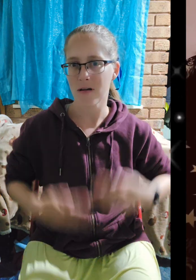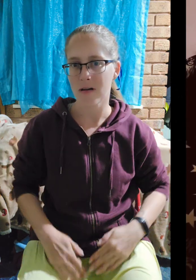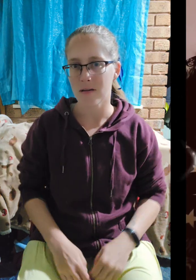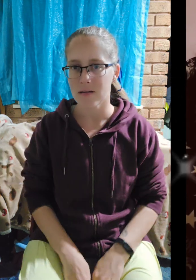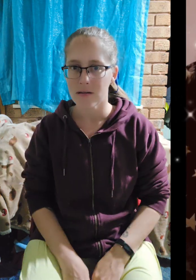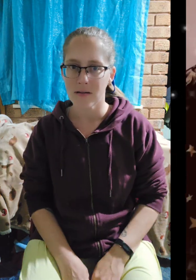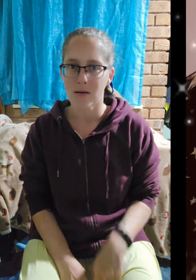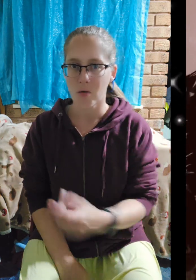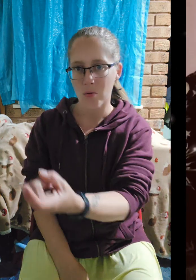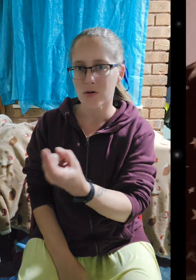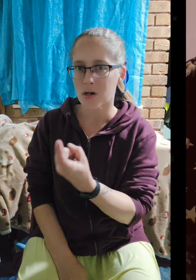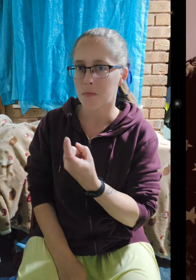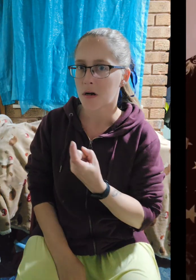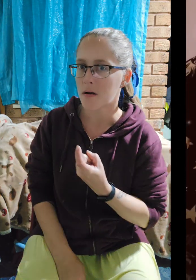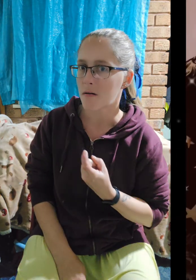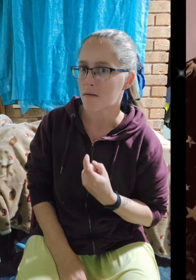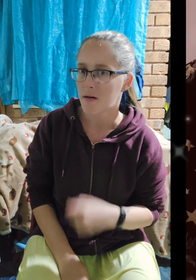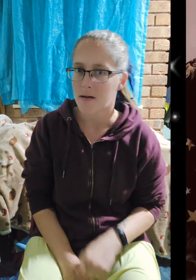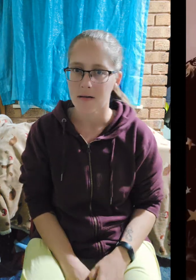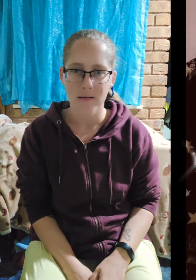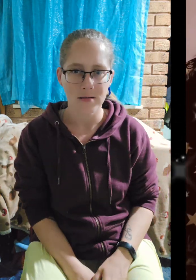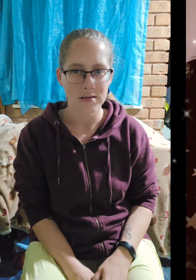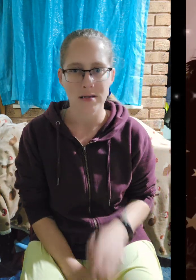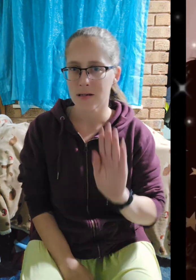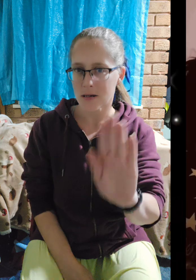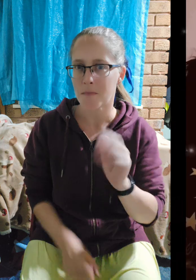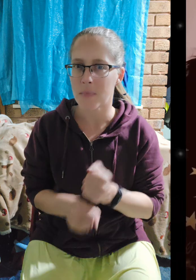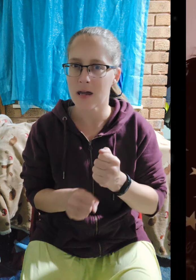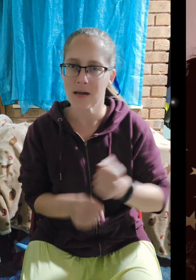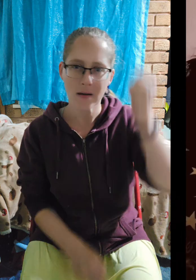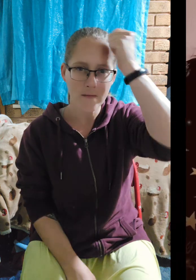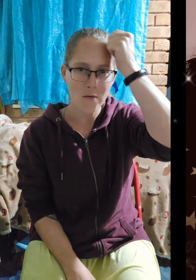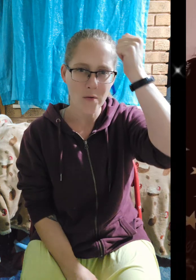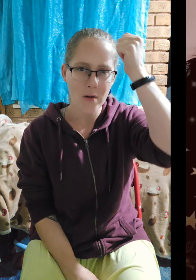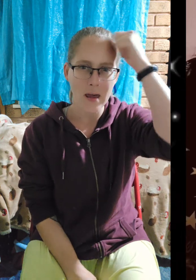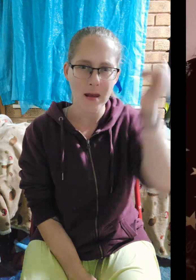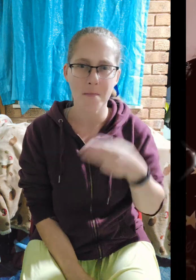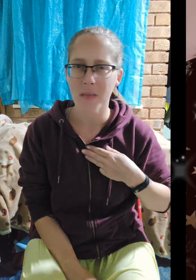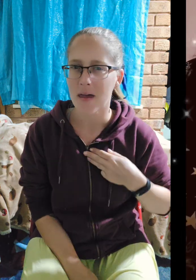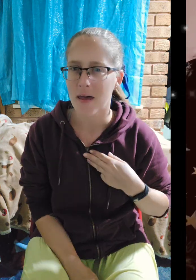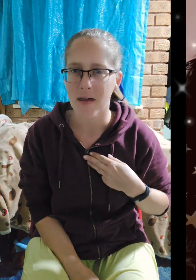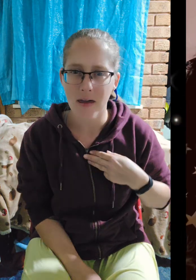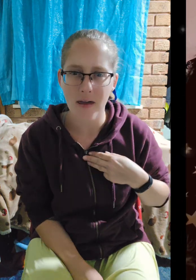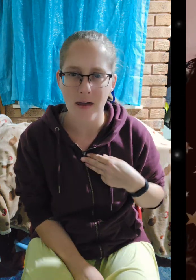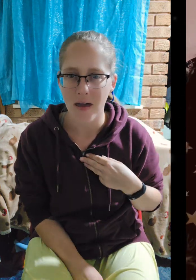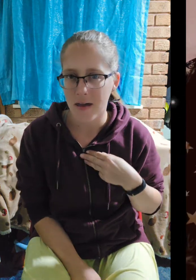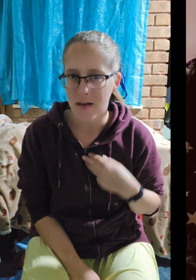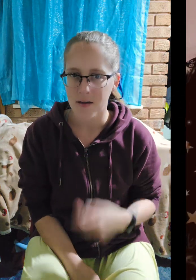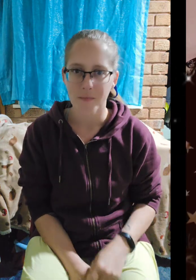to dress. Won't you come on over? Stop making a fool out of me.